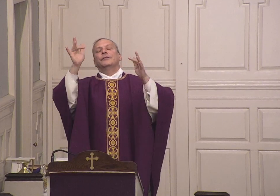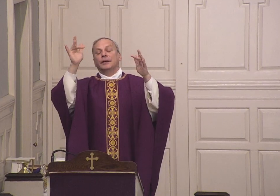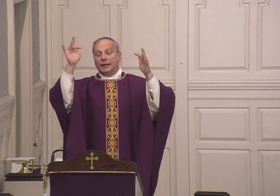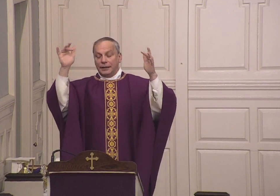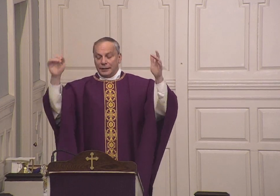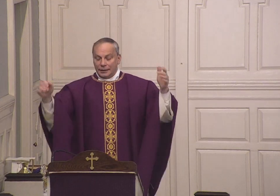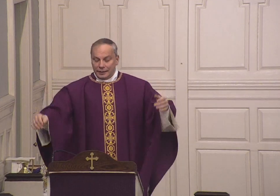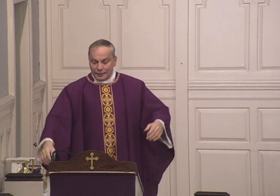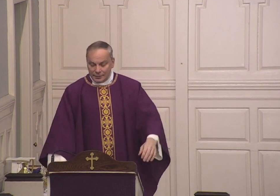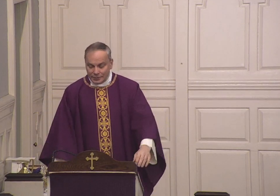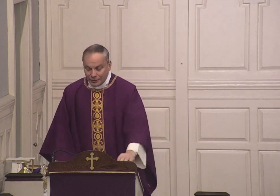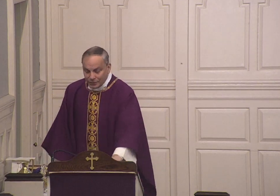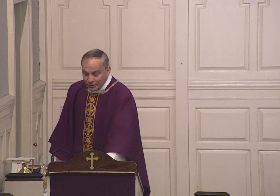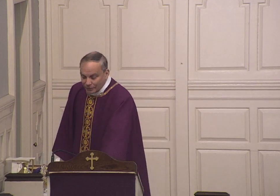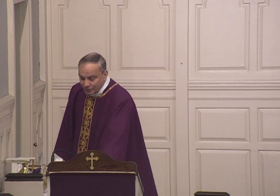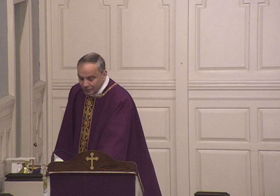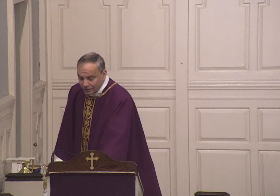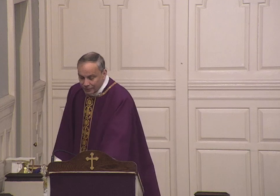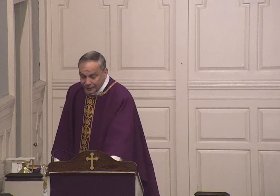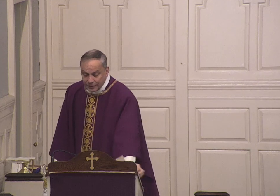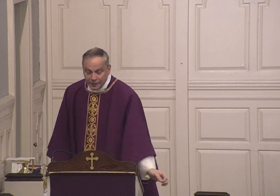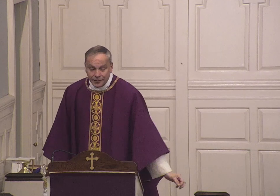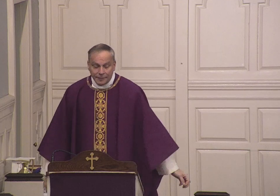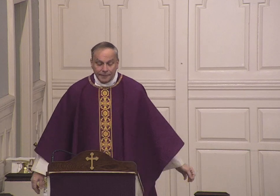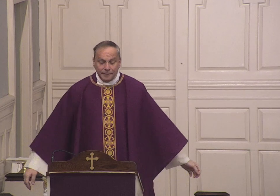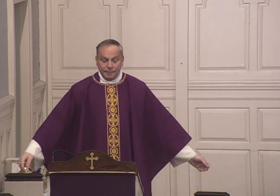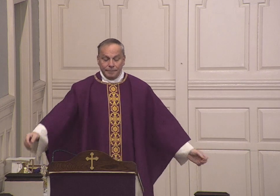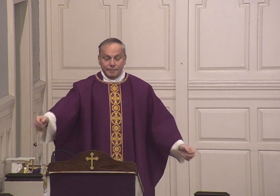King of endless glory.